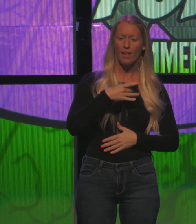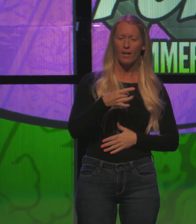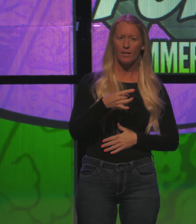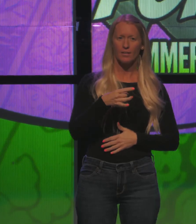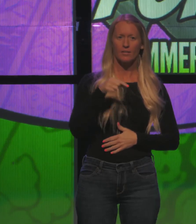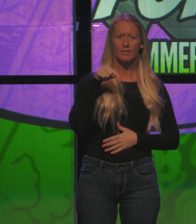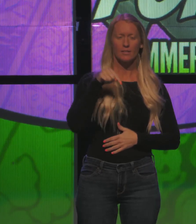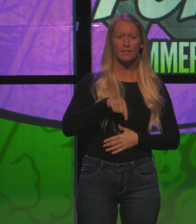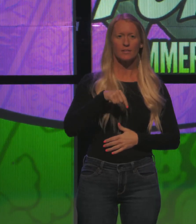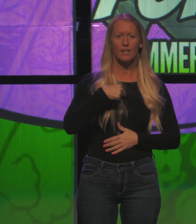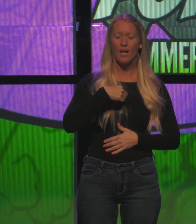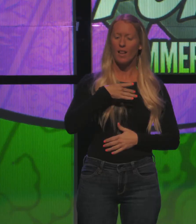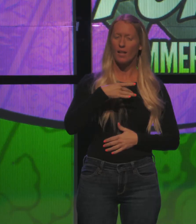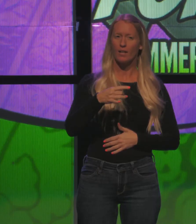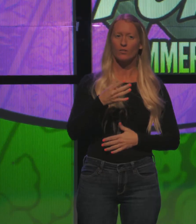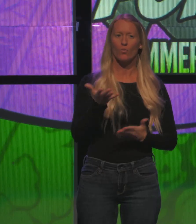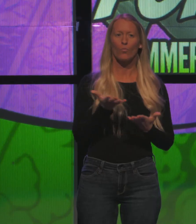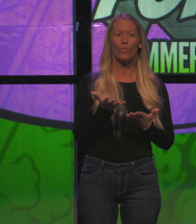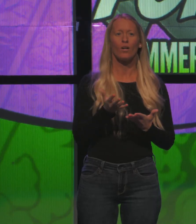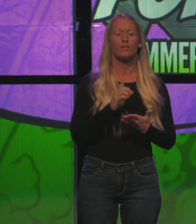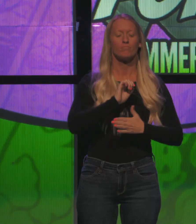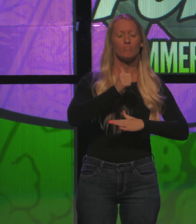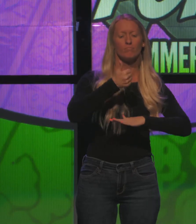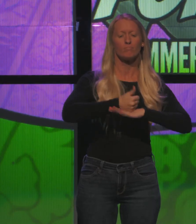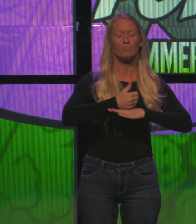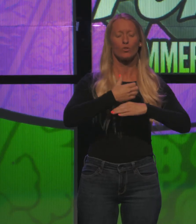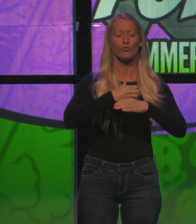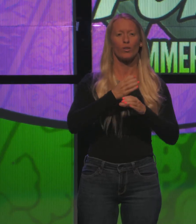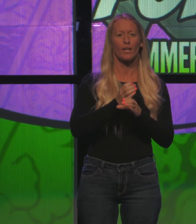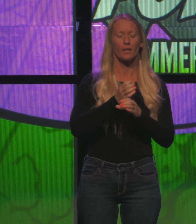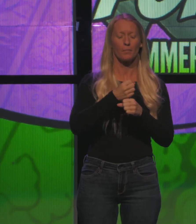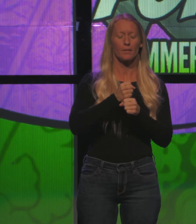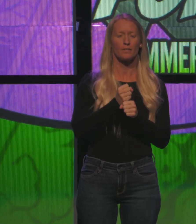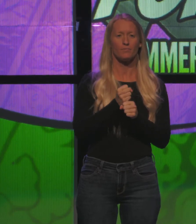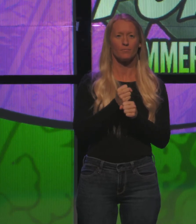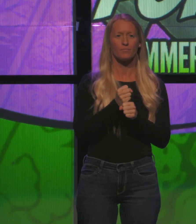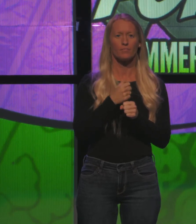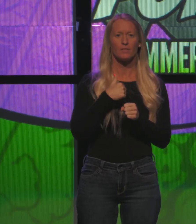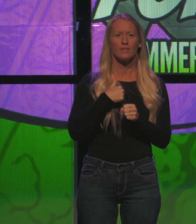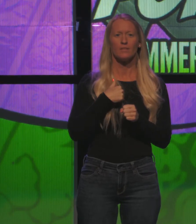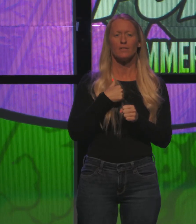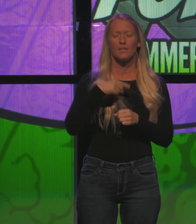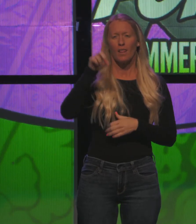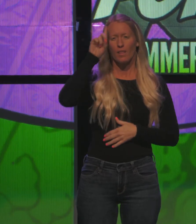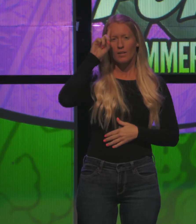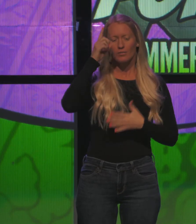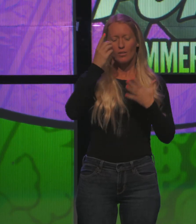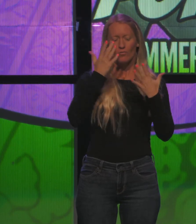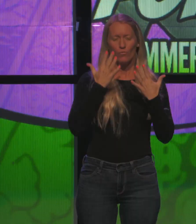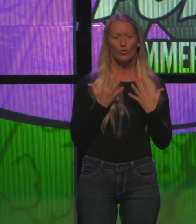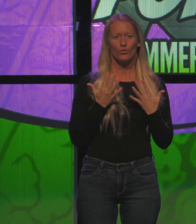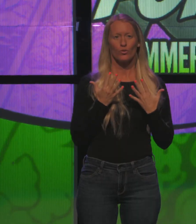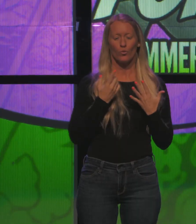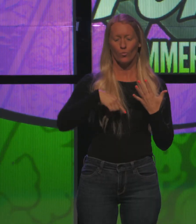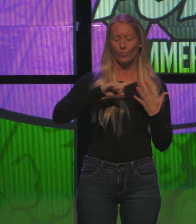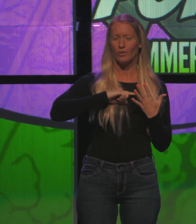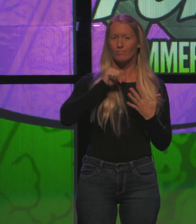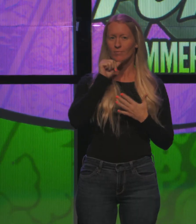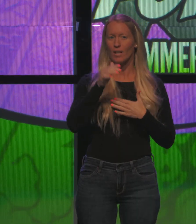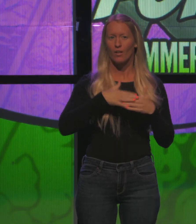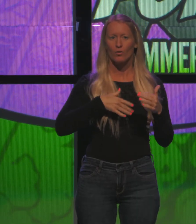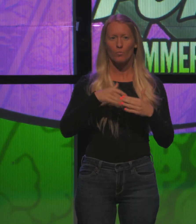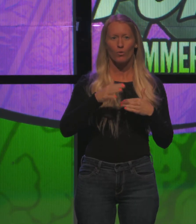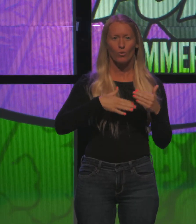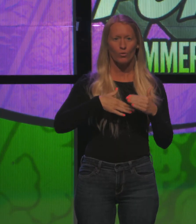what has been created. And I think that it's so unfortunate. It's so unfortunate that we are so uncomfortable with the